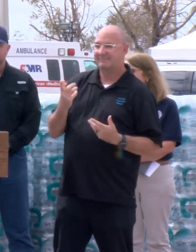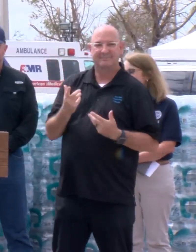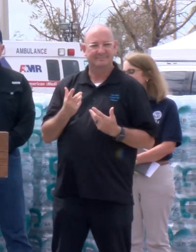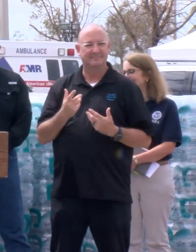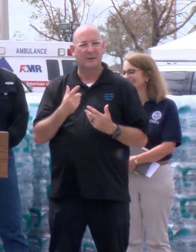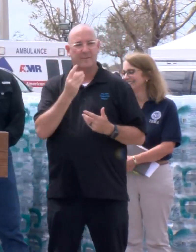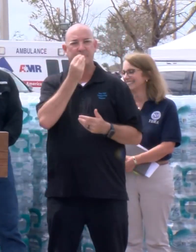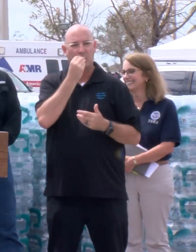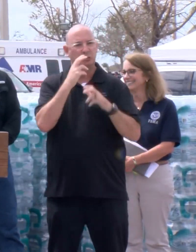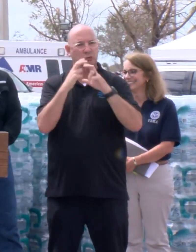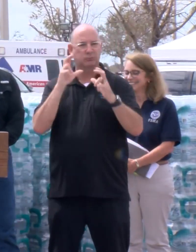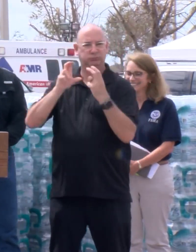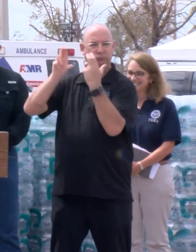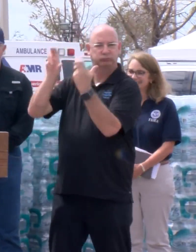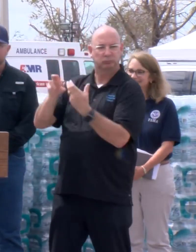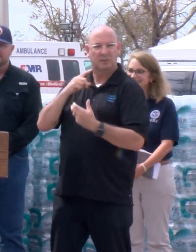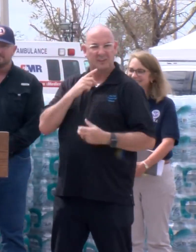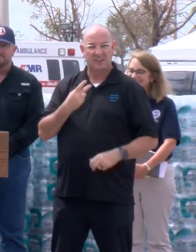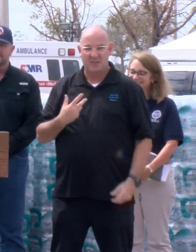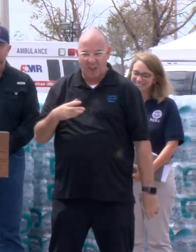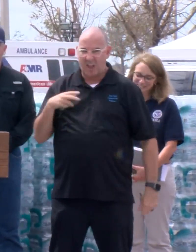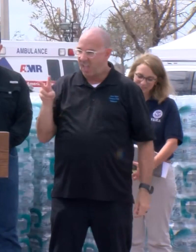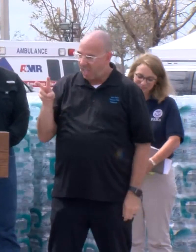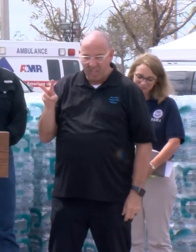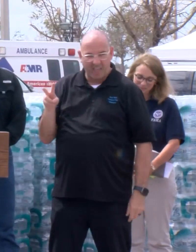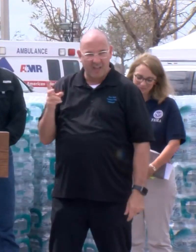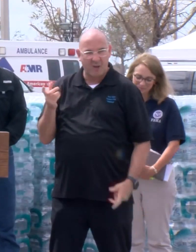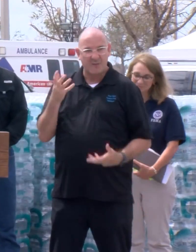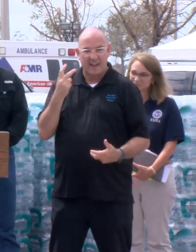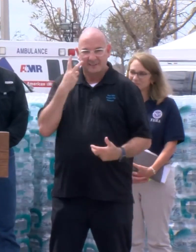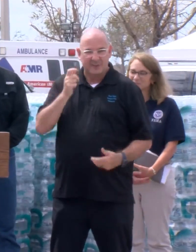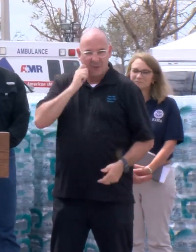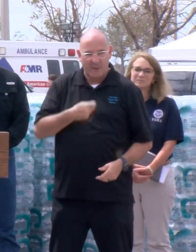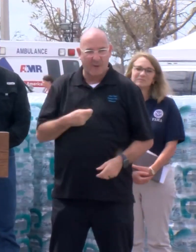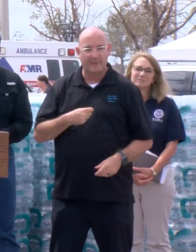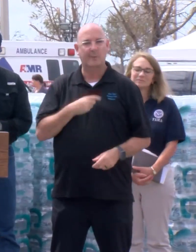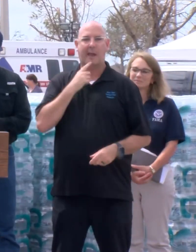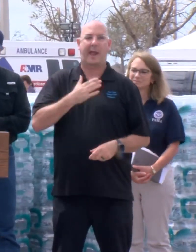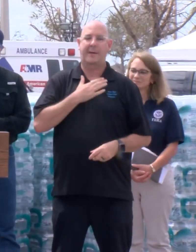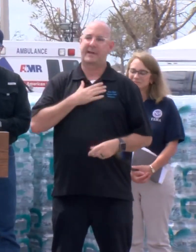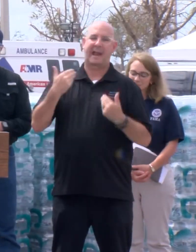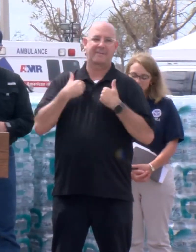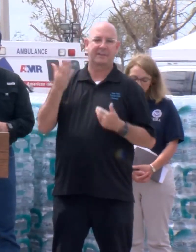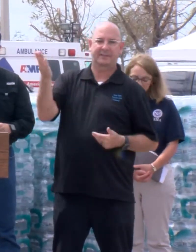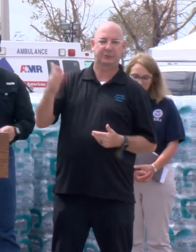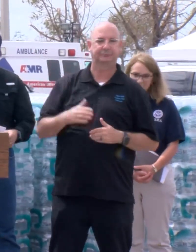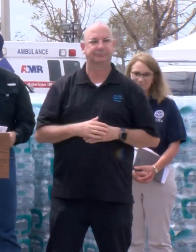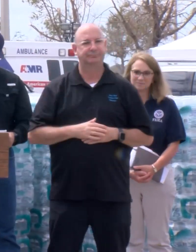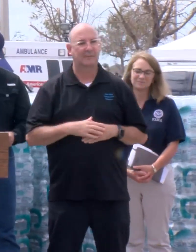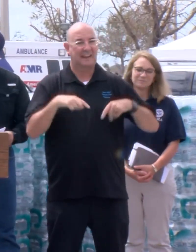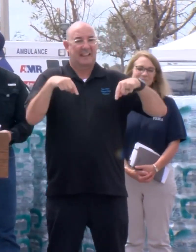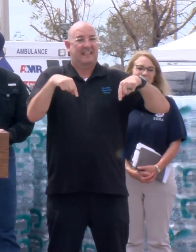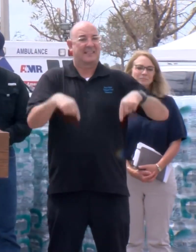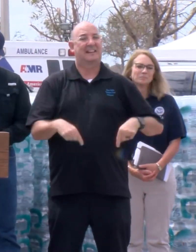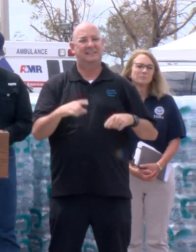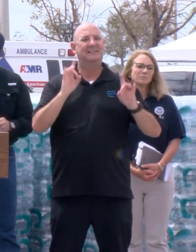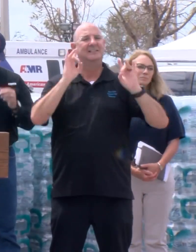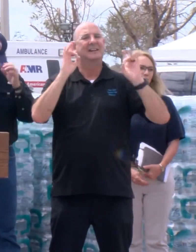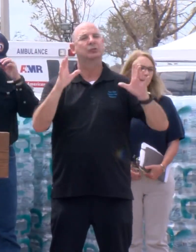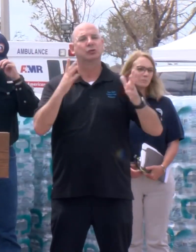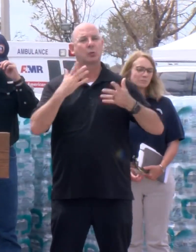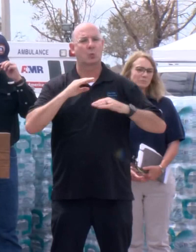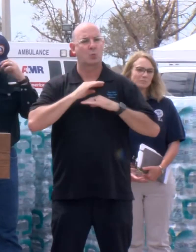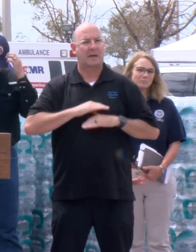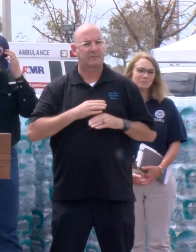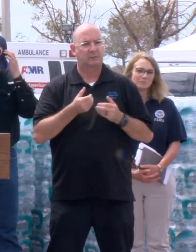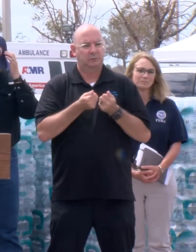trucks. I'm glad they have that out there to be helping with people. So this DRC is the fifth that's been open since